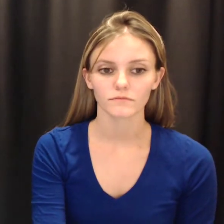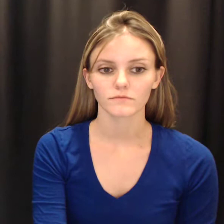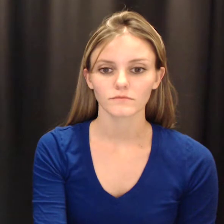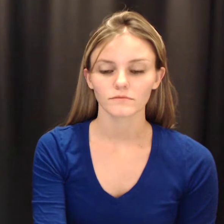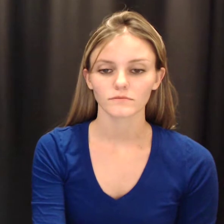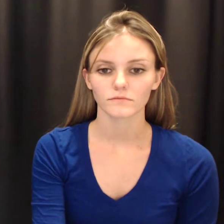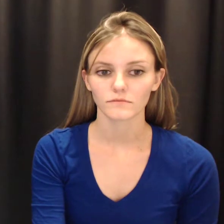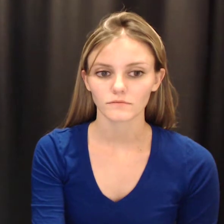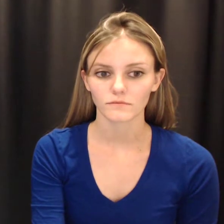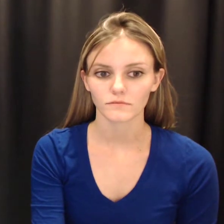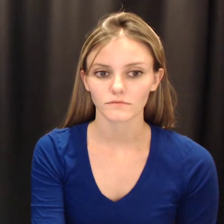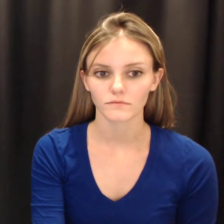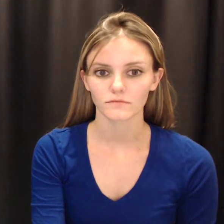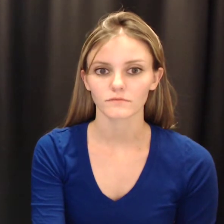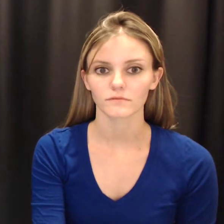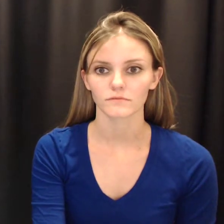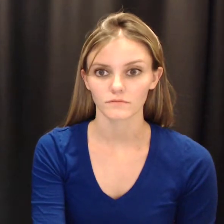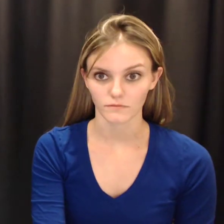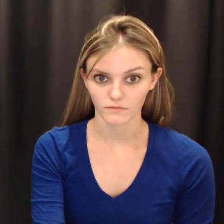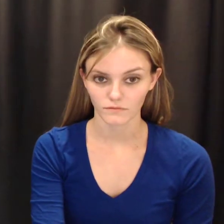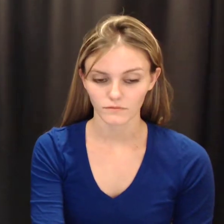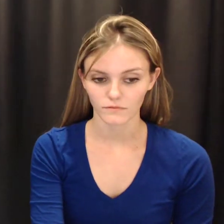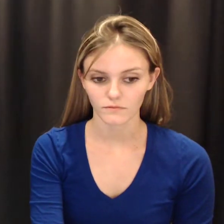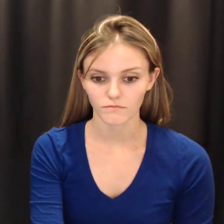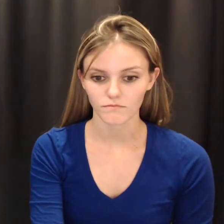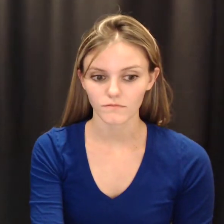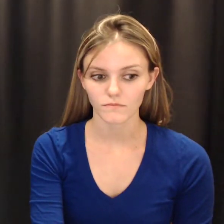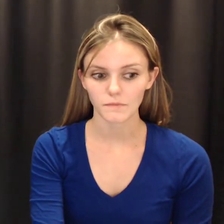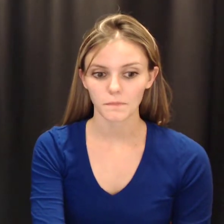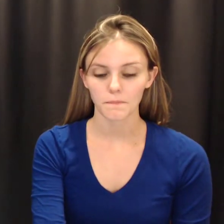Did you ever have a job in the field of graphic design?